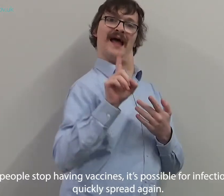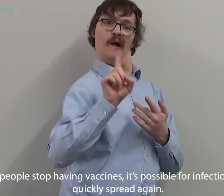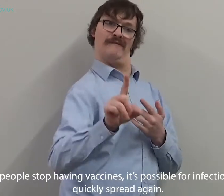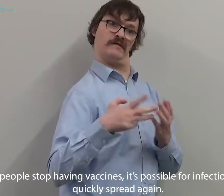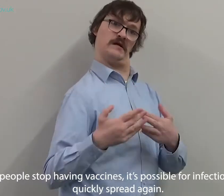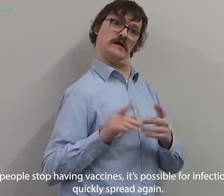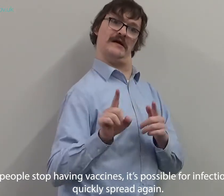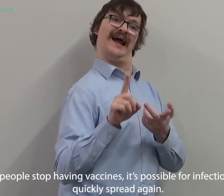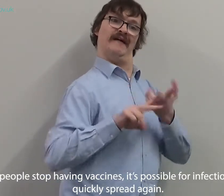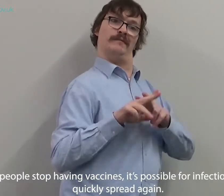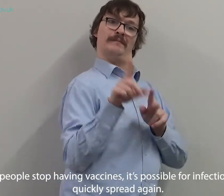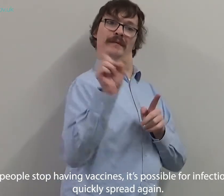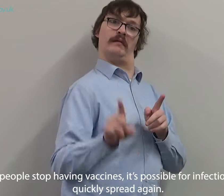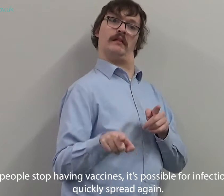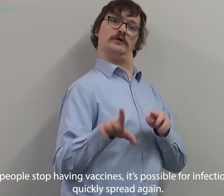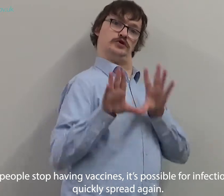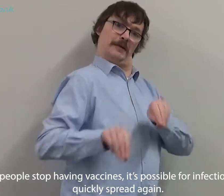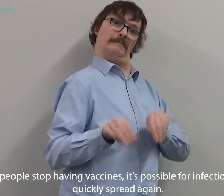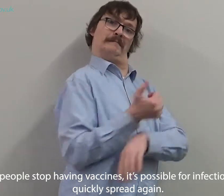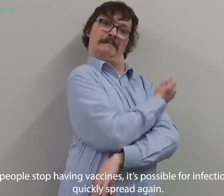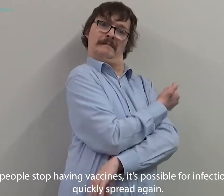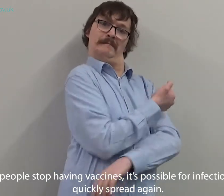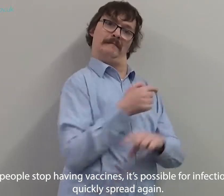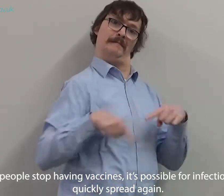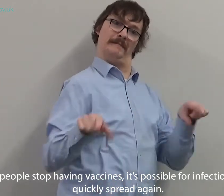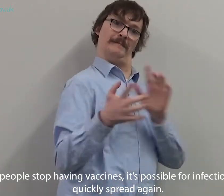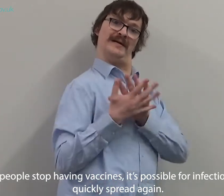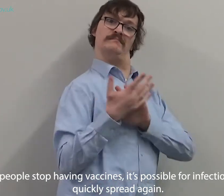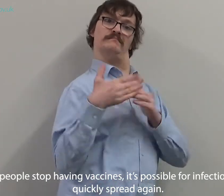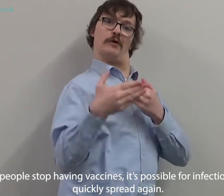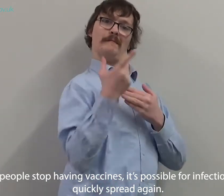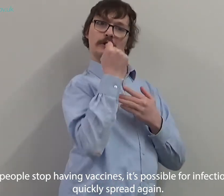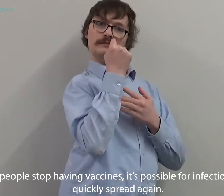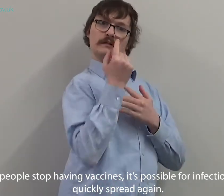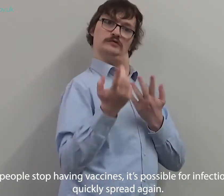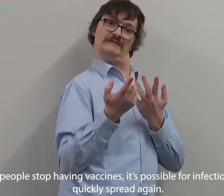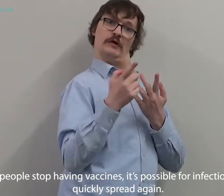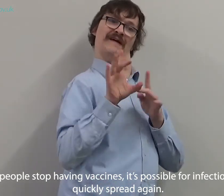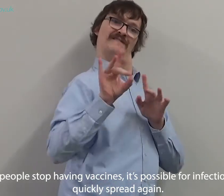However, if people stop having vaccines, it's possible for infectious diseases to quickly spread again.